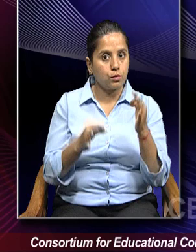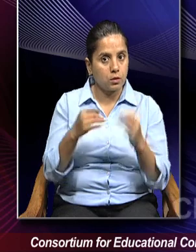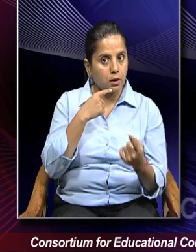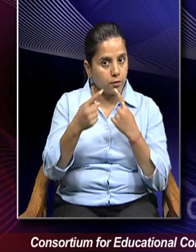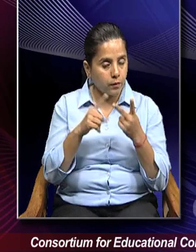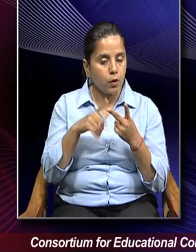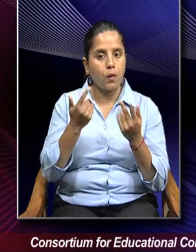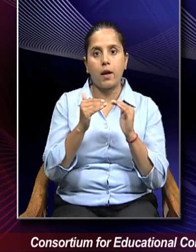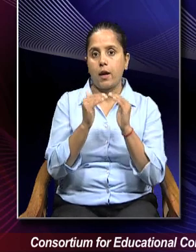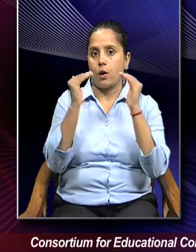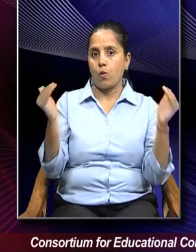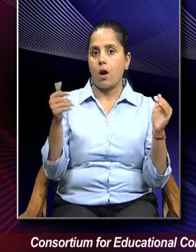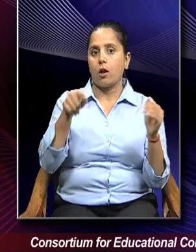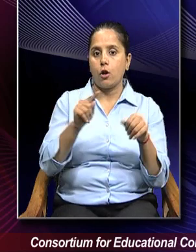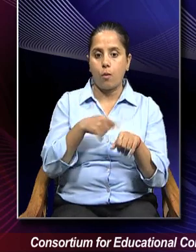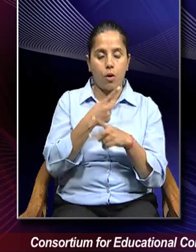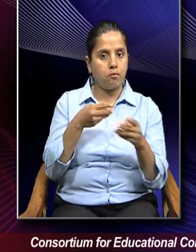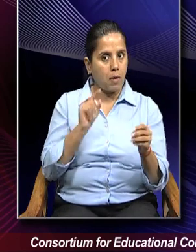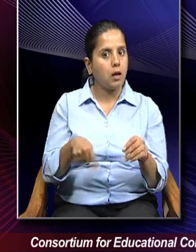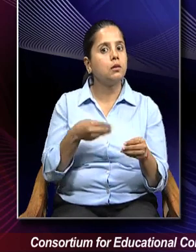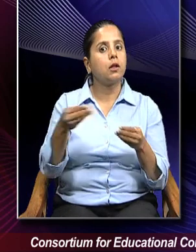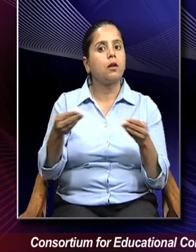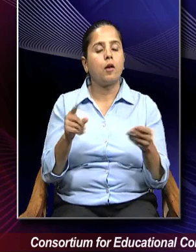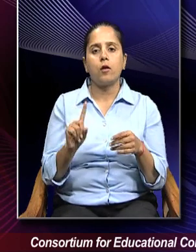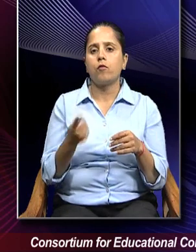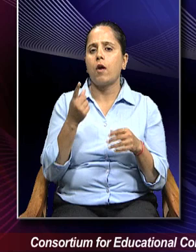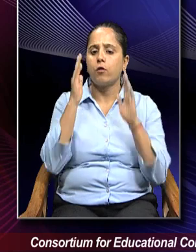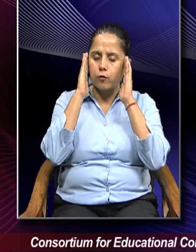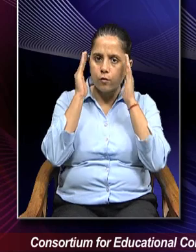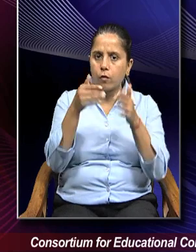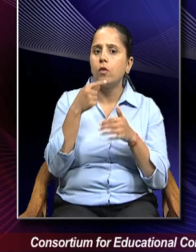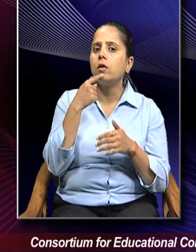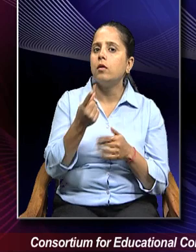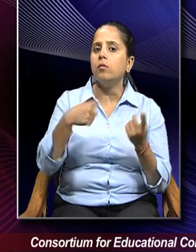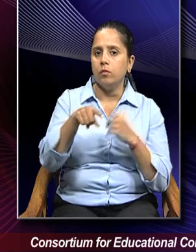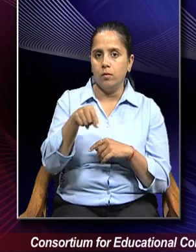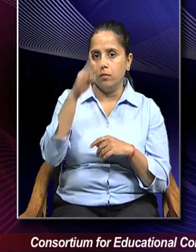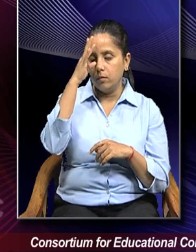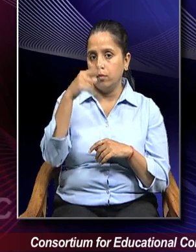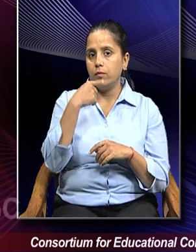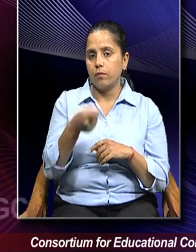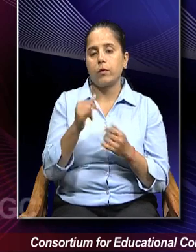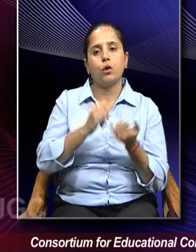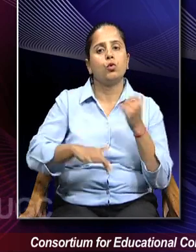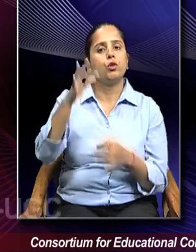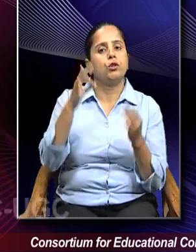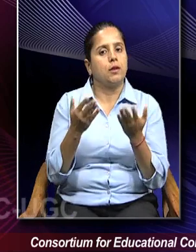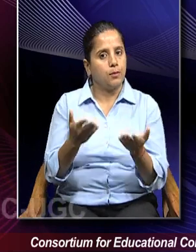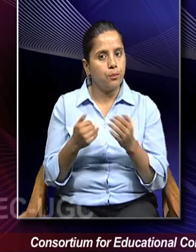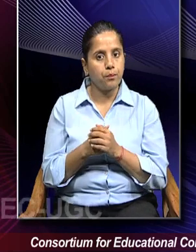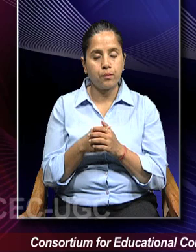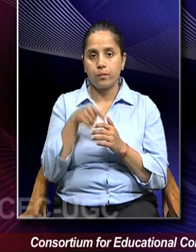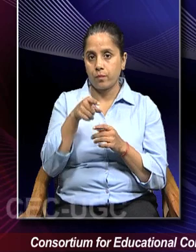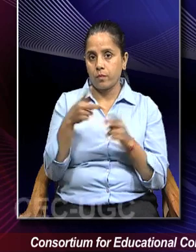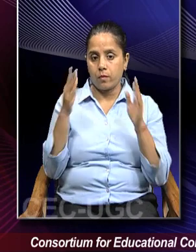about equality of opportunities, the primary focus of this theory is on social justice, with an